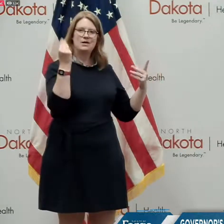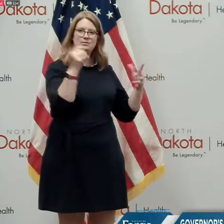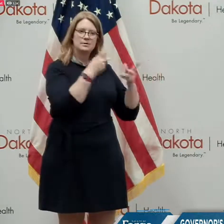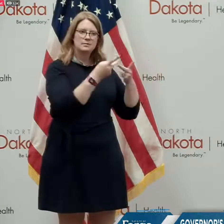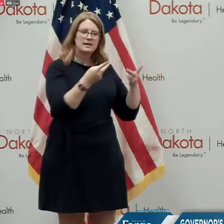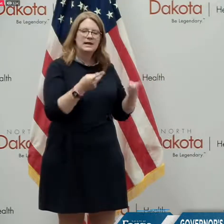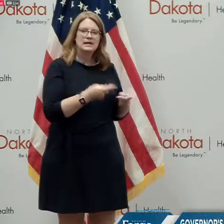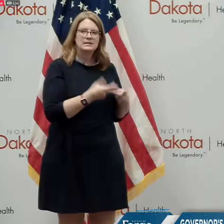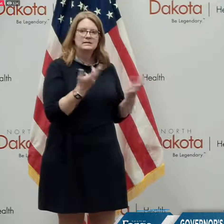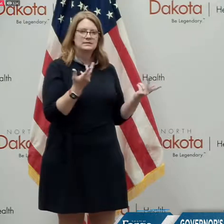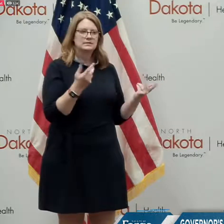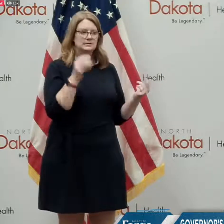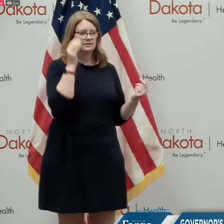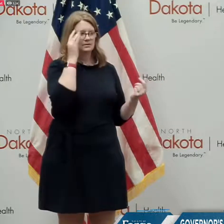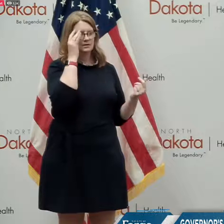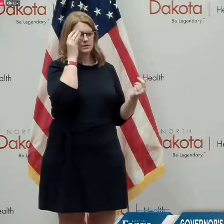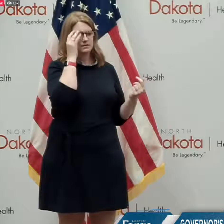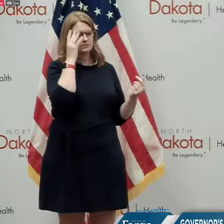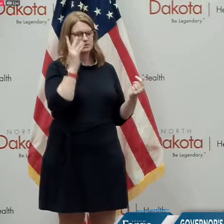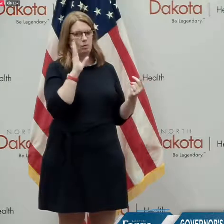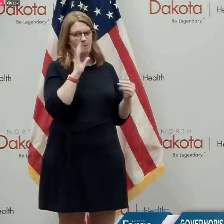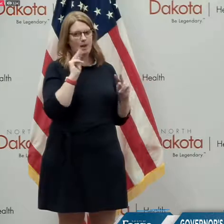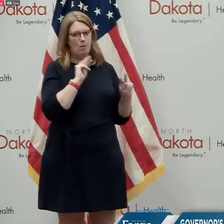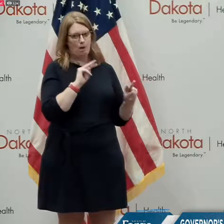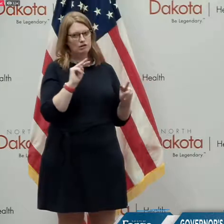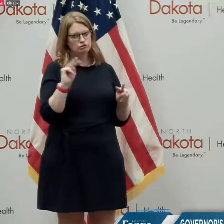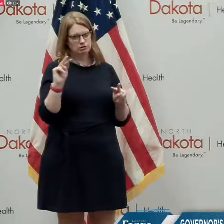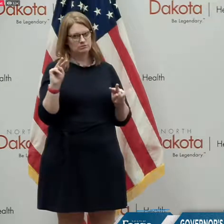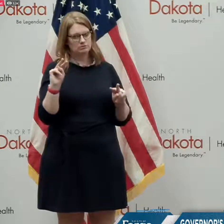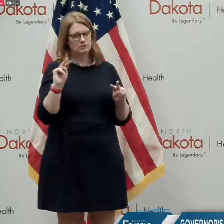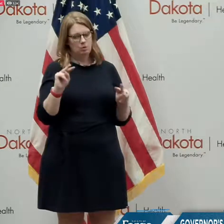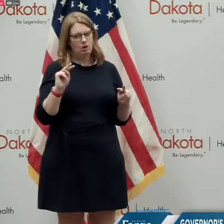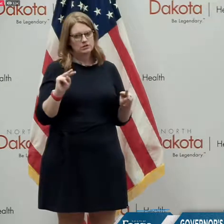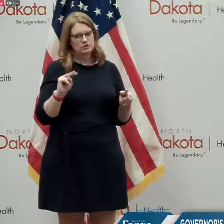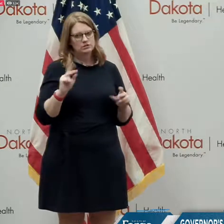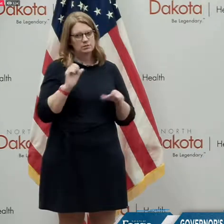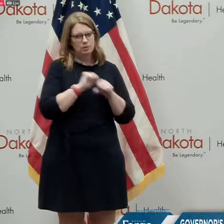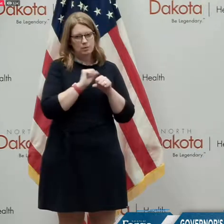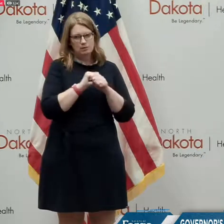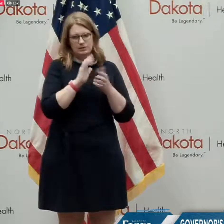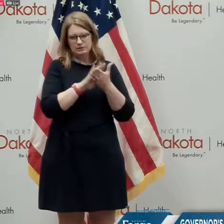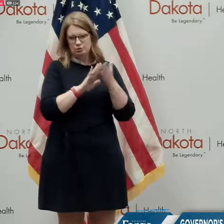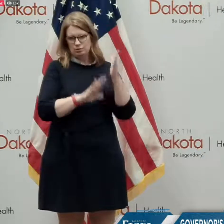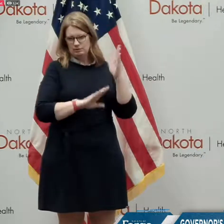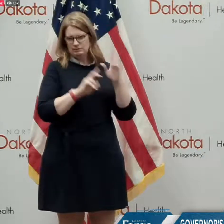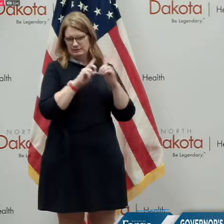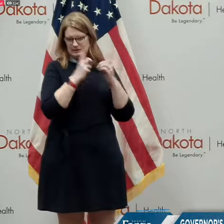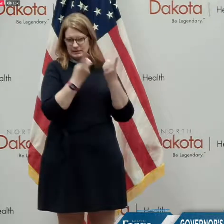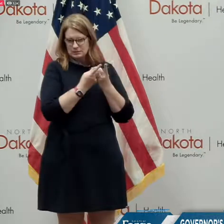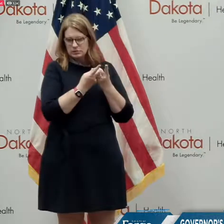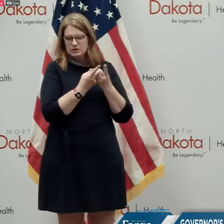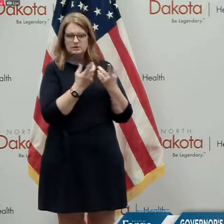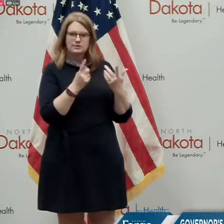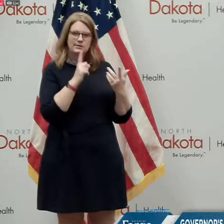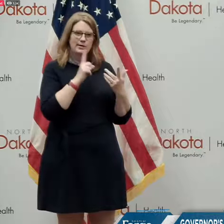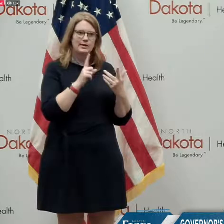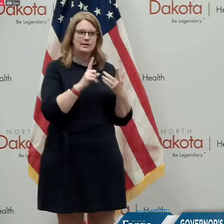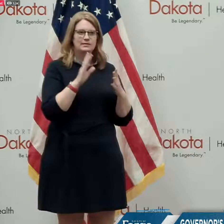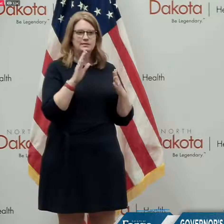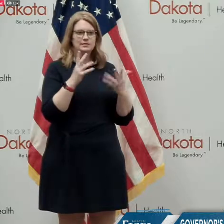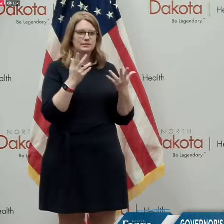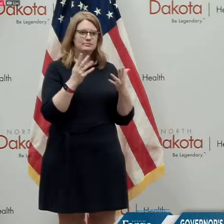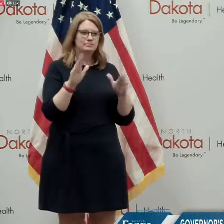leverage that. So again, we'll be watching those numbers. We're working with our school districts to develop that system where we can give you that